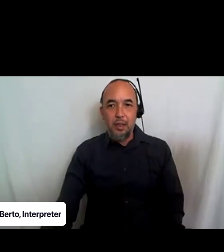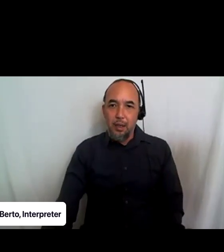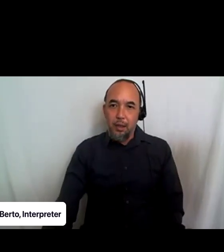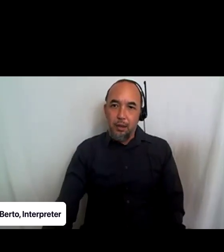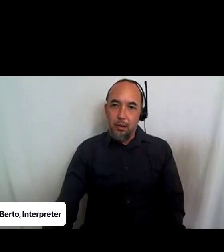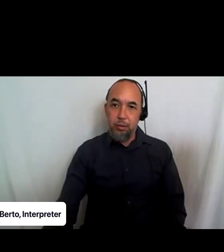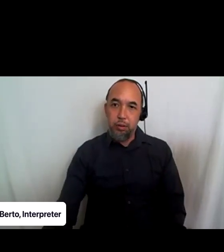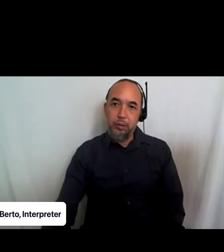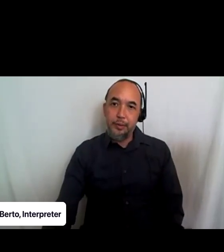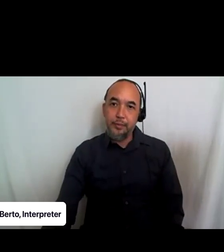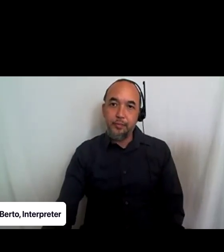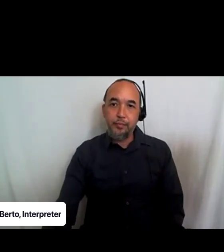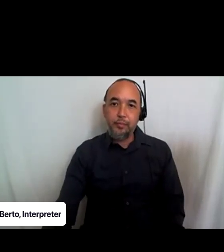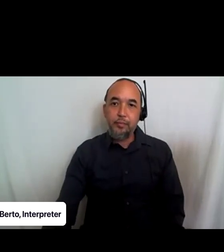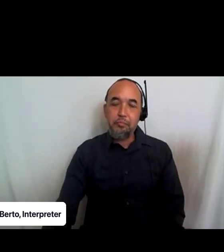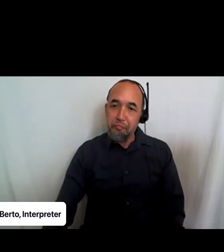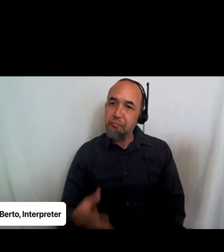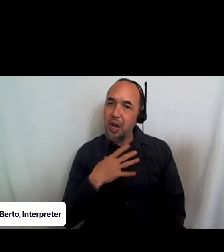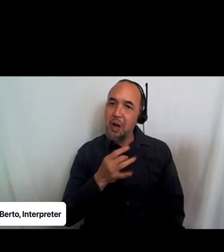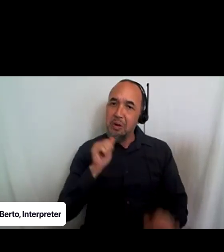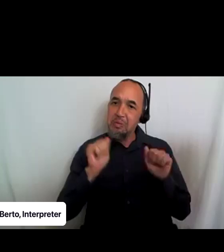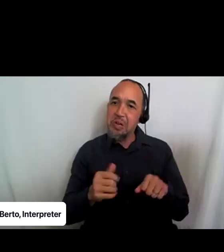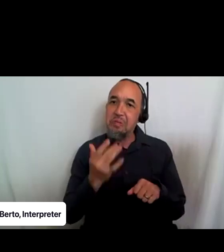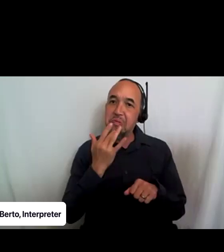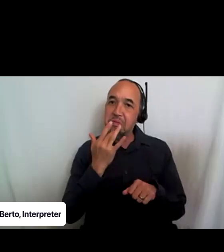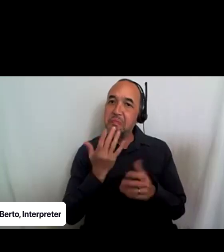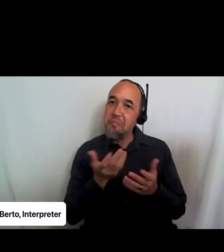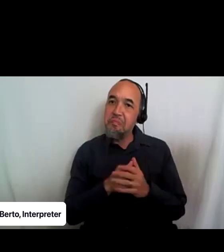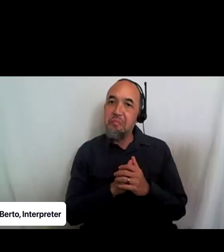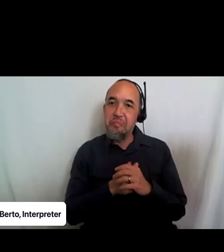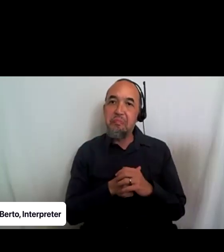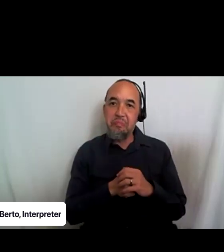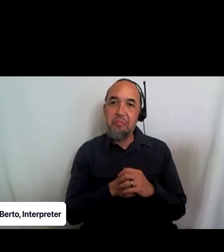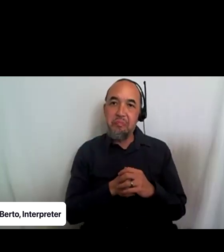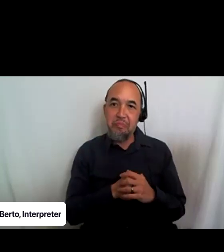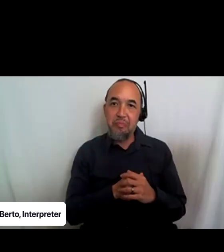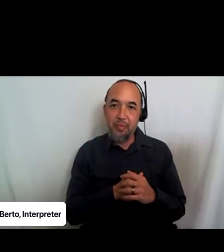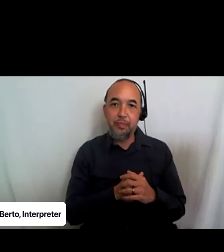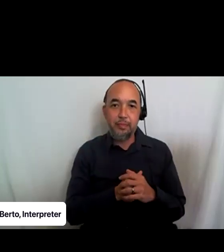I like that. I can taste the nutmeg. It's salty enough. I think I'm good.